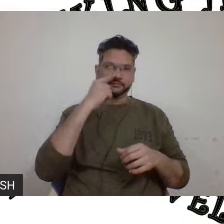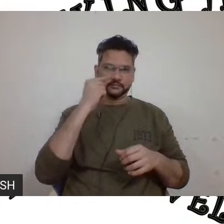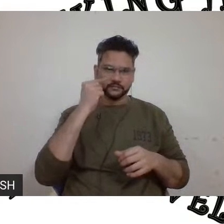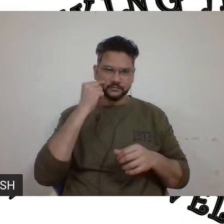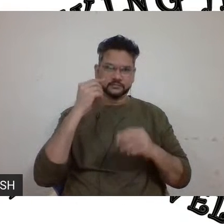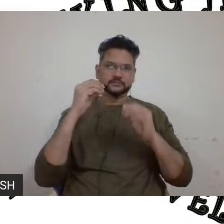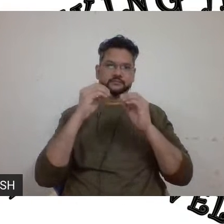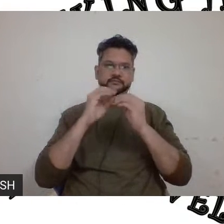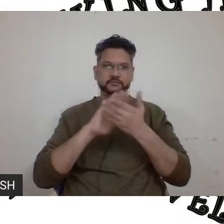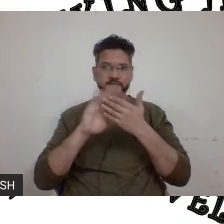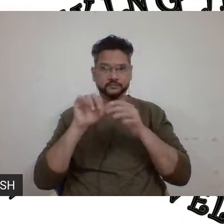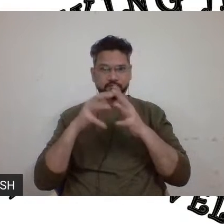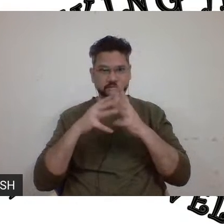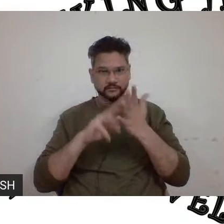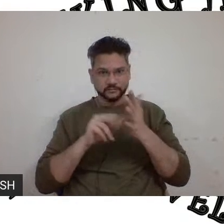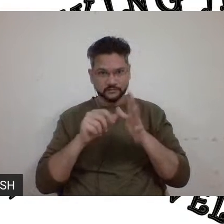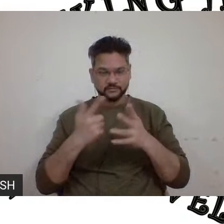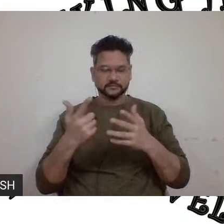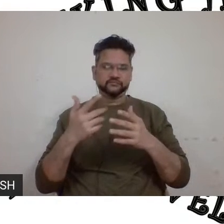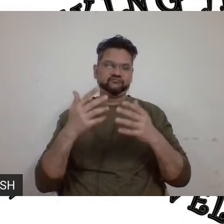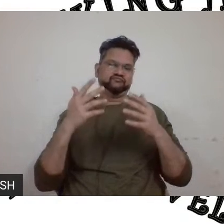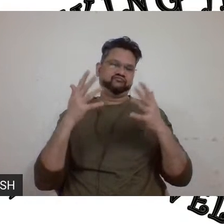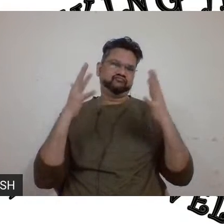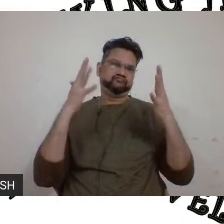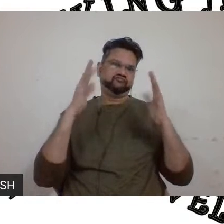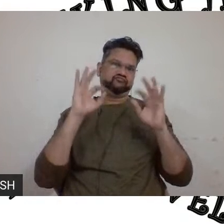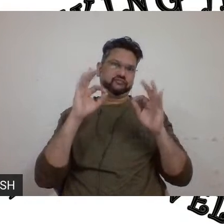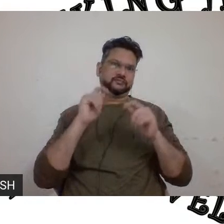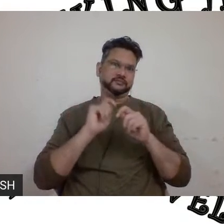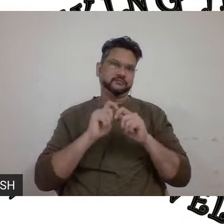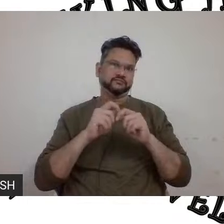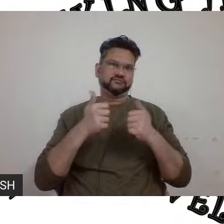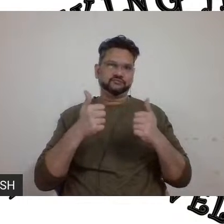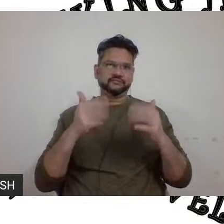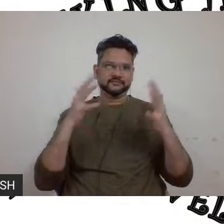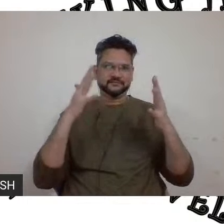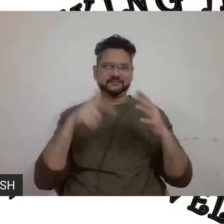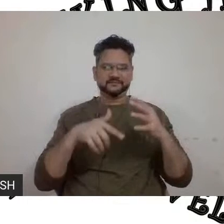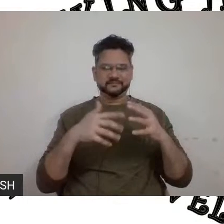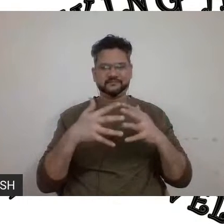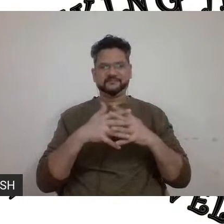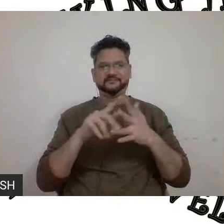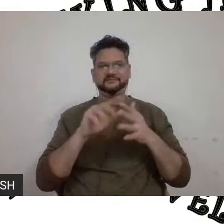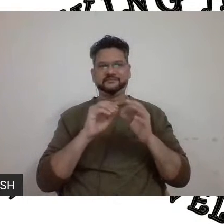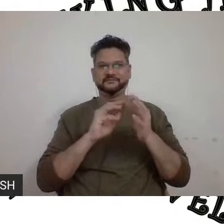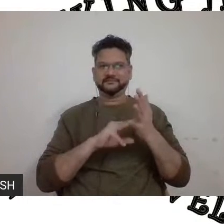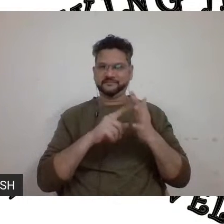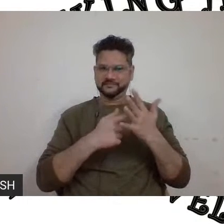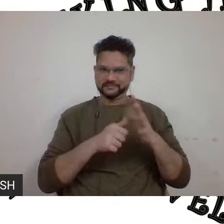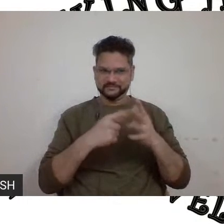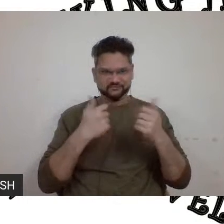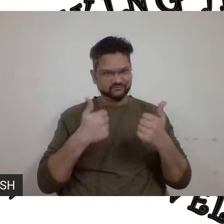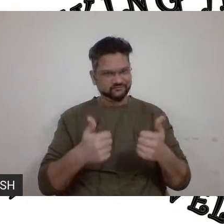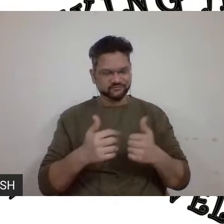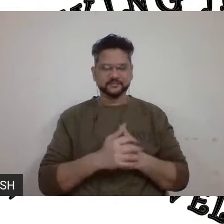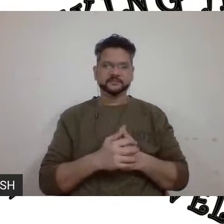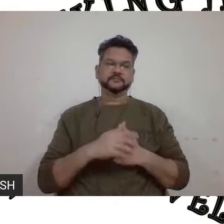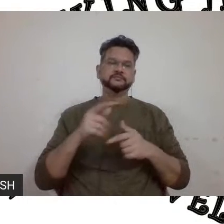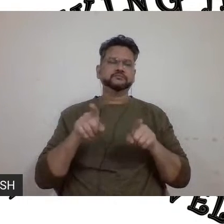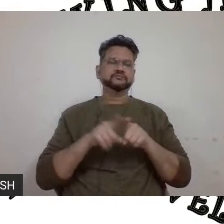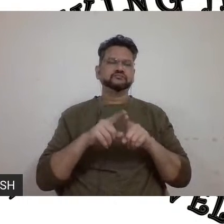they have done a wonderful job for this particular seminar, and we will look forward for more collaboration like this in